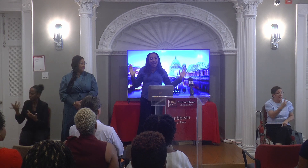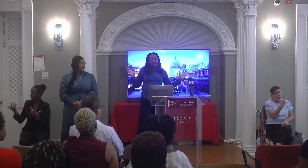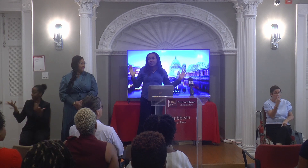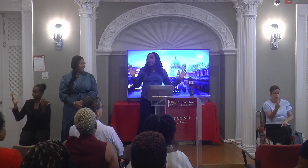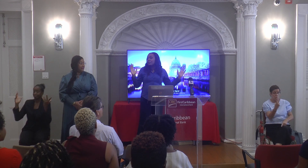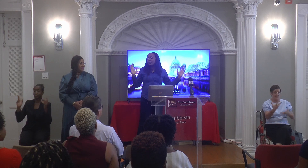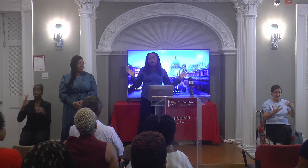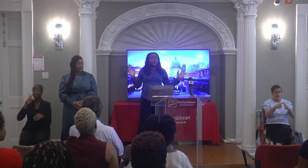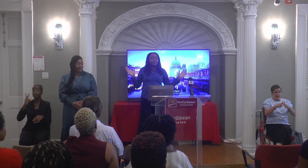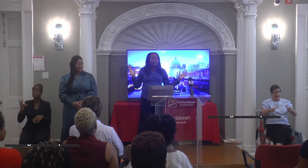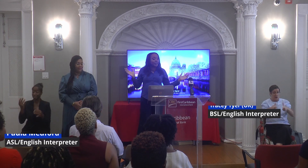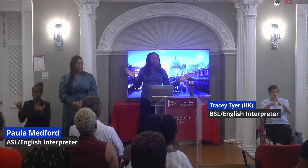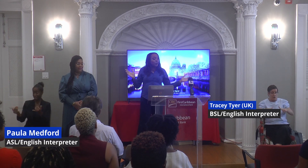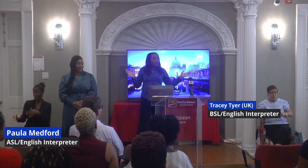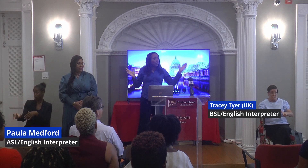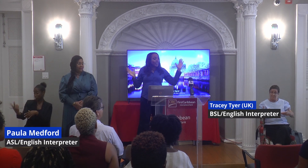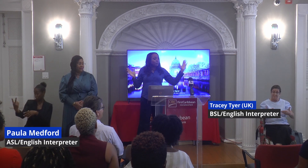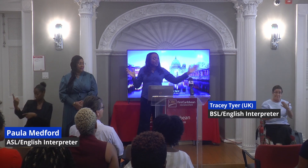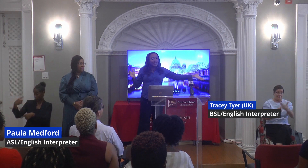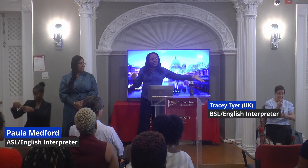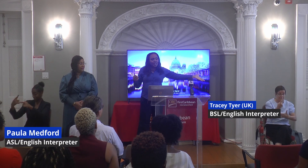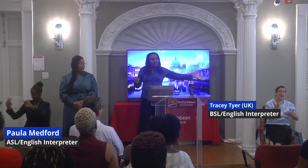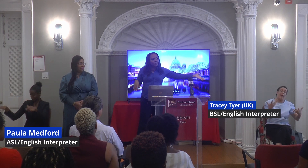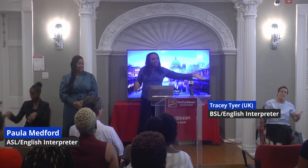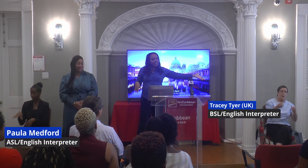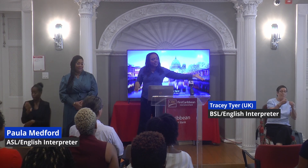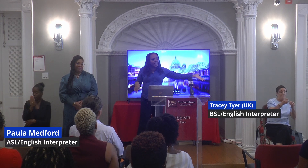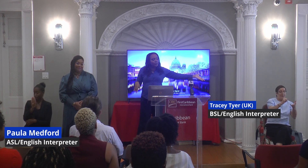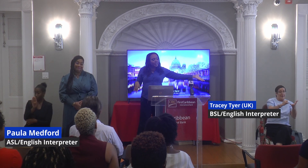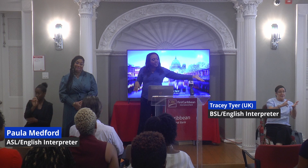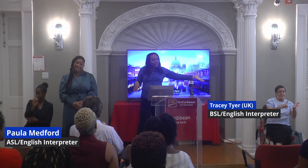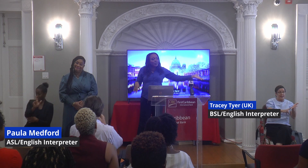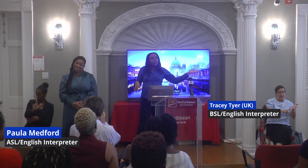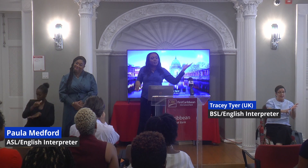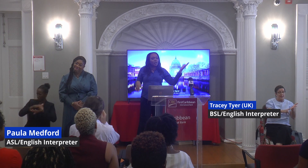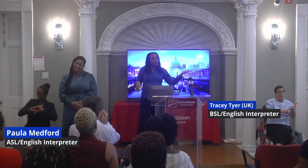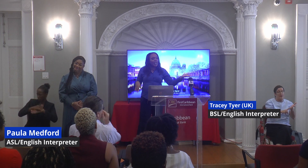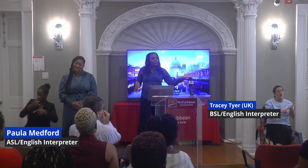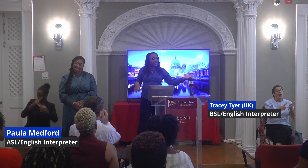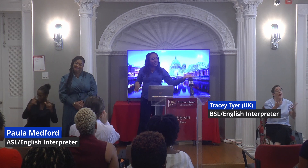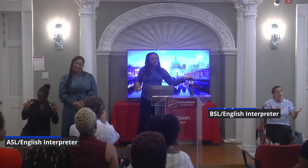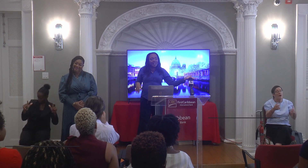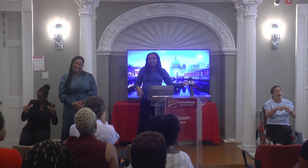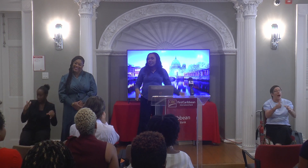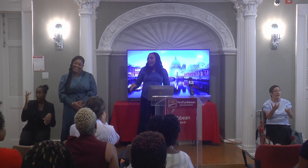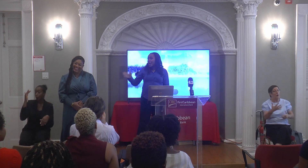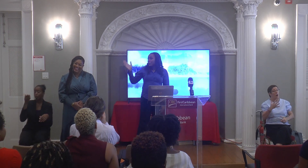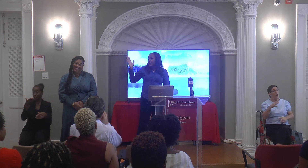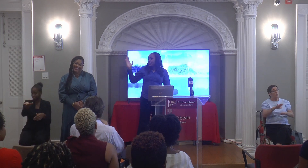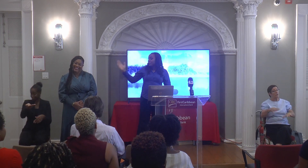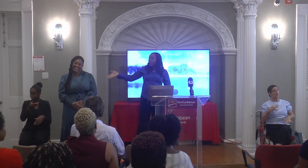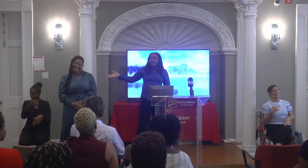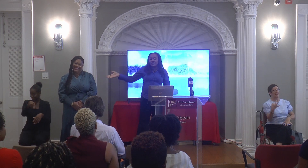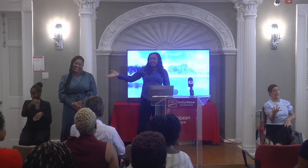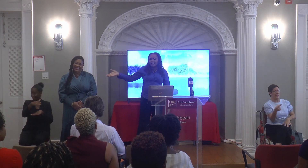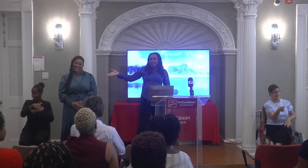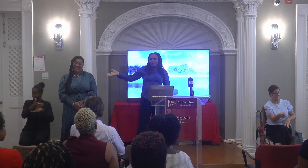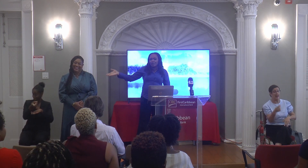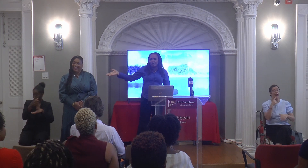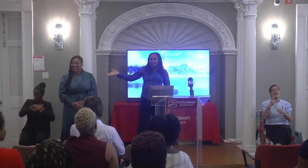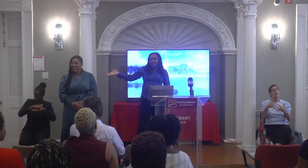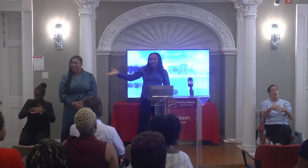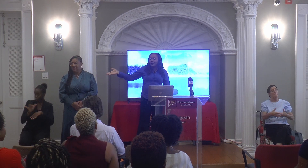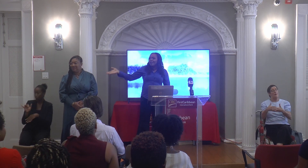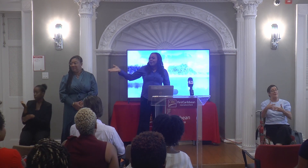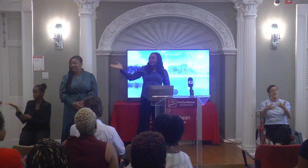in action literally right now. We have BSL, British Sign Language, because we have British guests, and we have American Sign